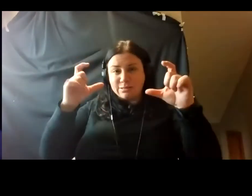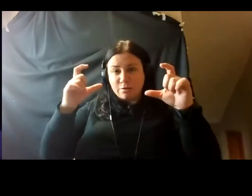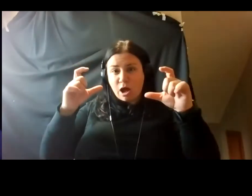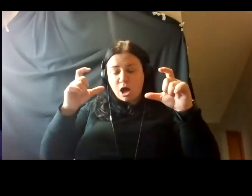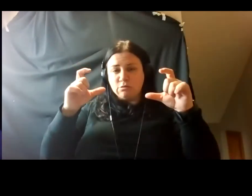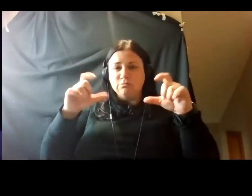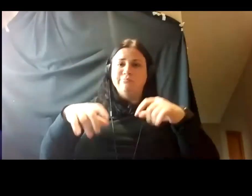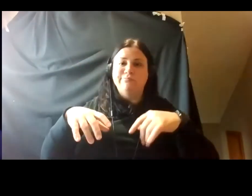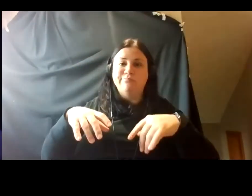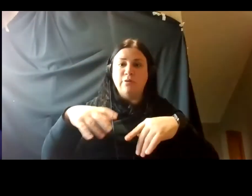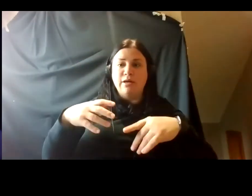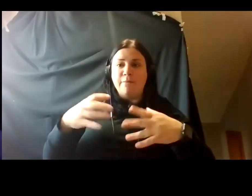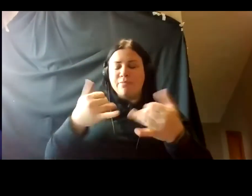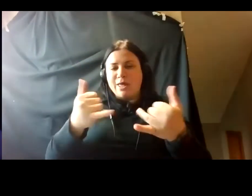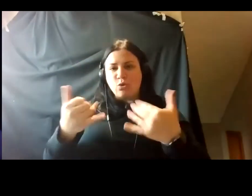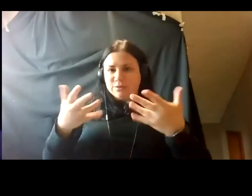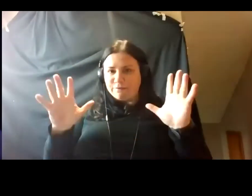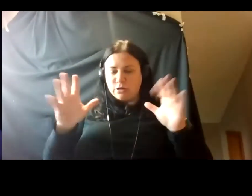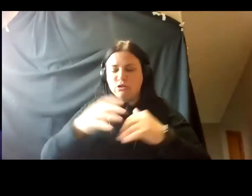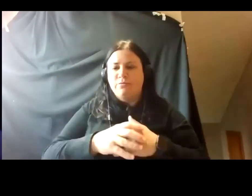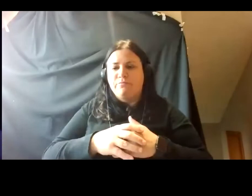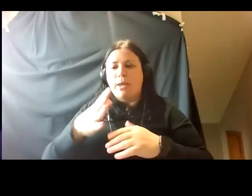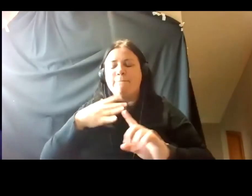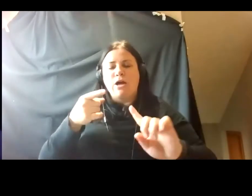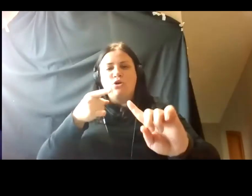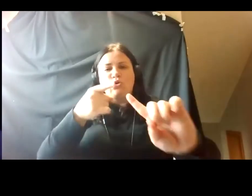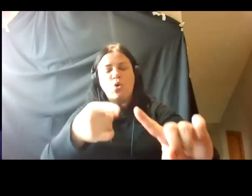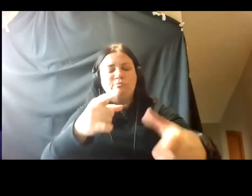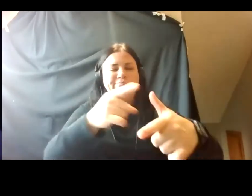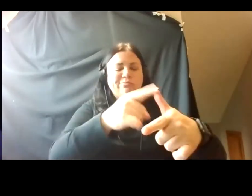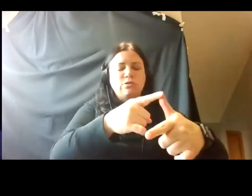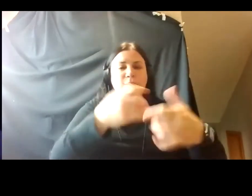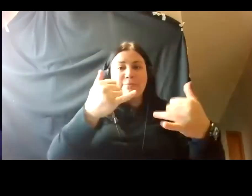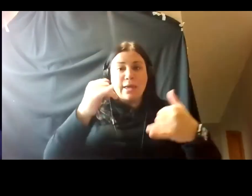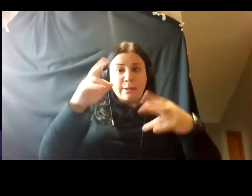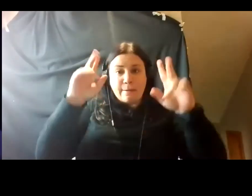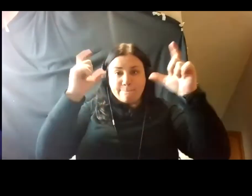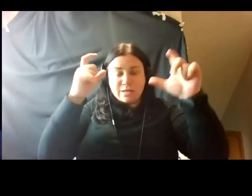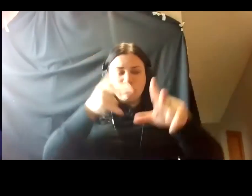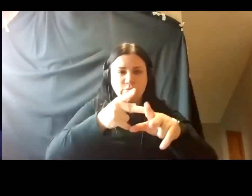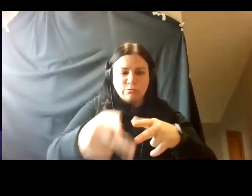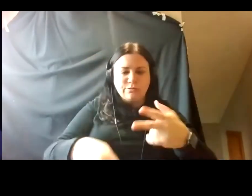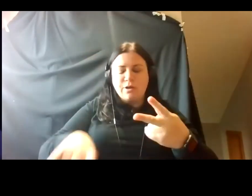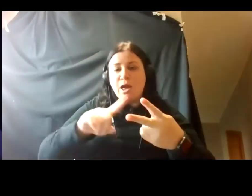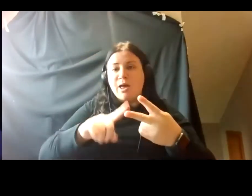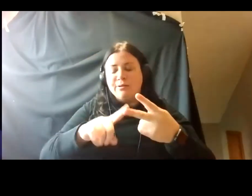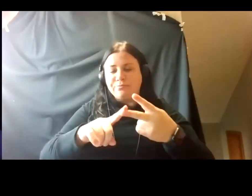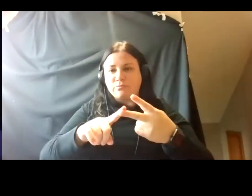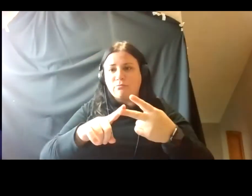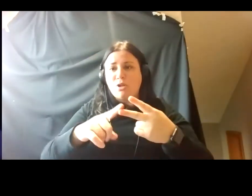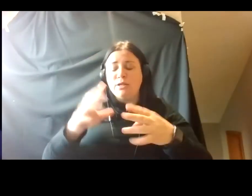first goal was to be a basketball player professionally. Second was a magician. And third would have probably been an astronaut, because I always shoot for the